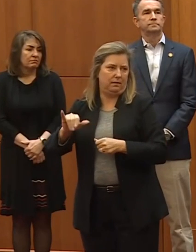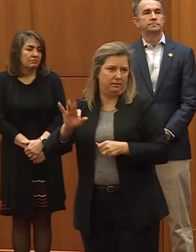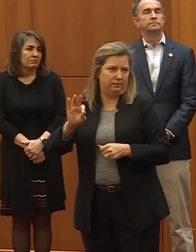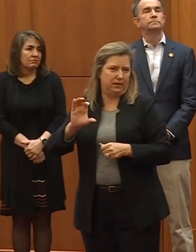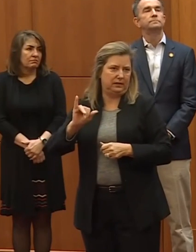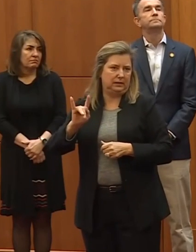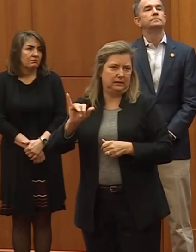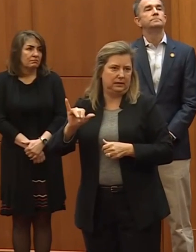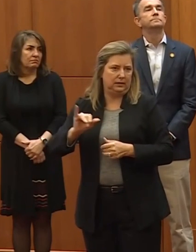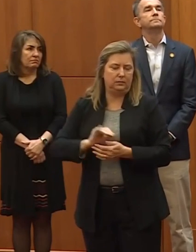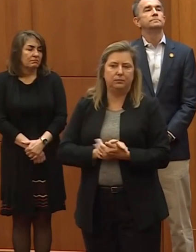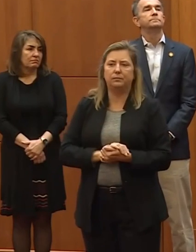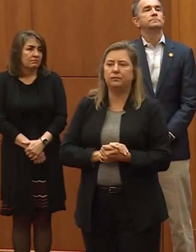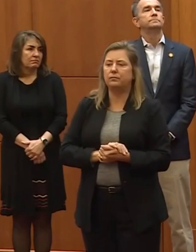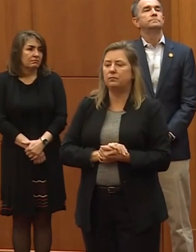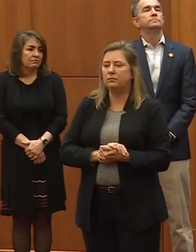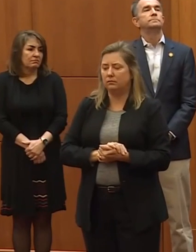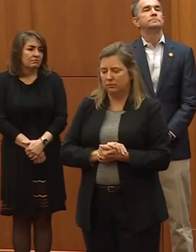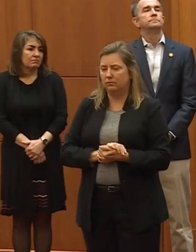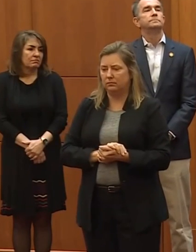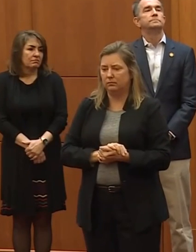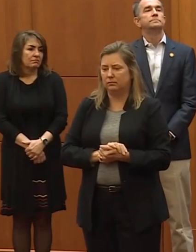The breakdown of those cases, the